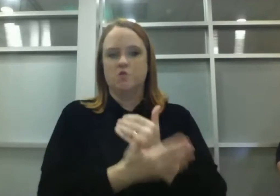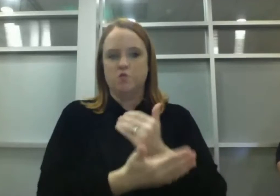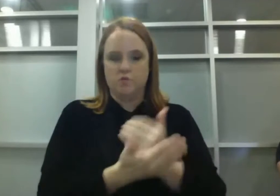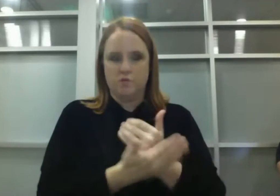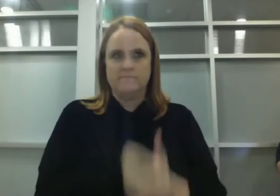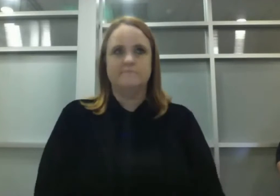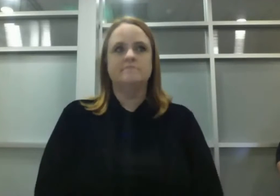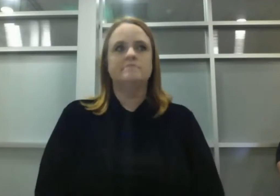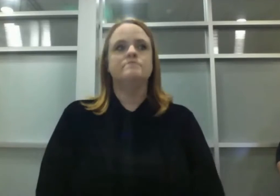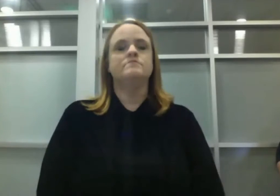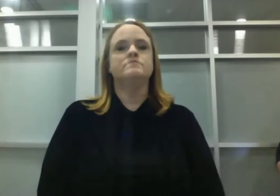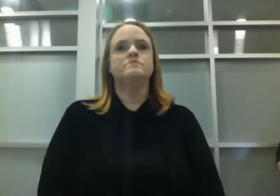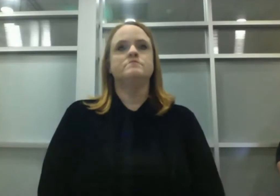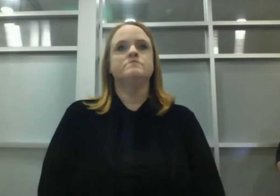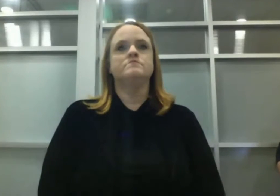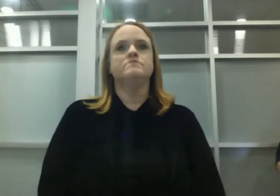This would be the equivalent of bundle gem or